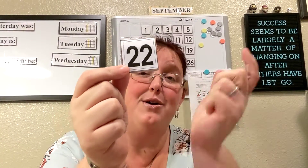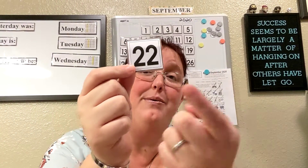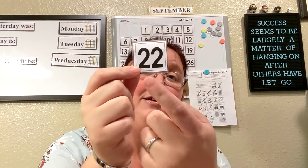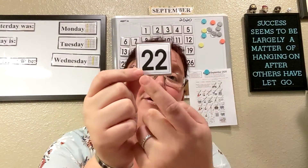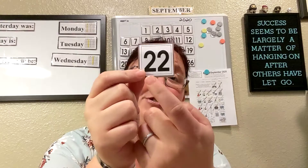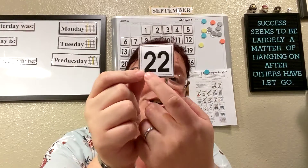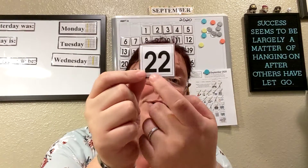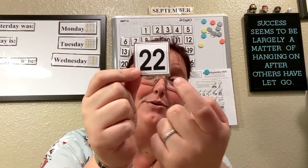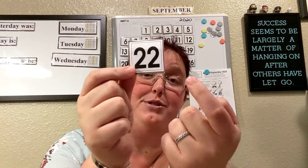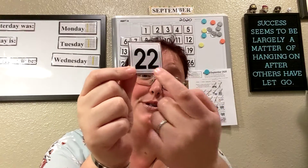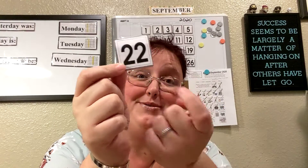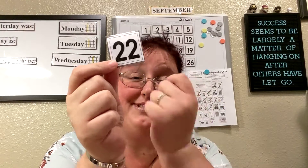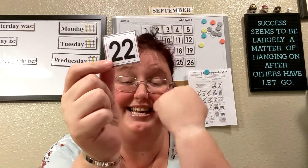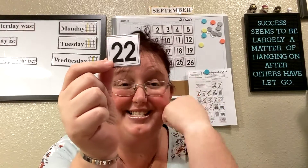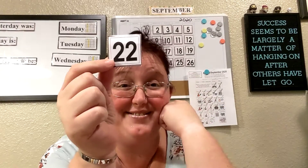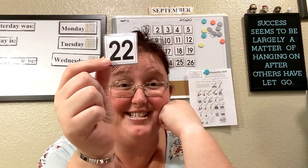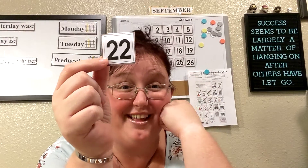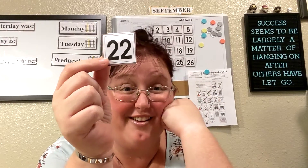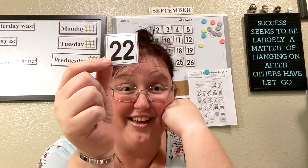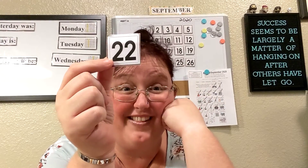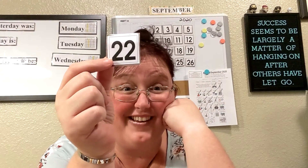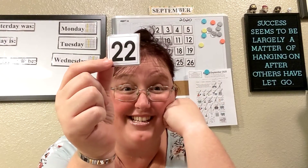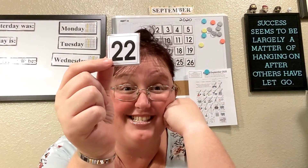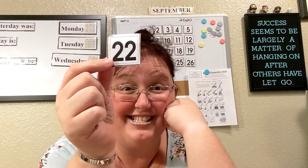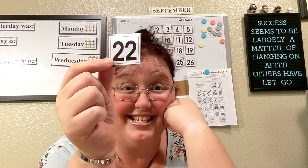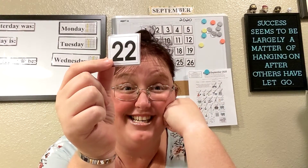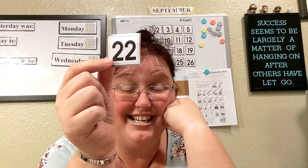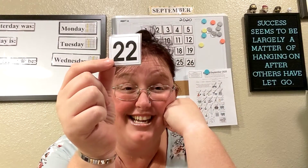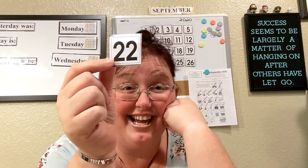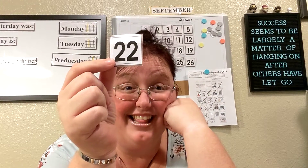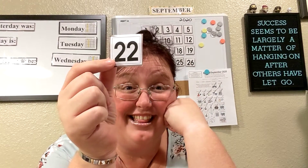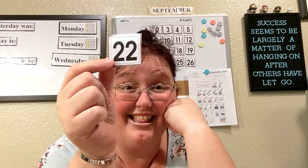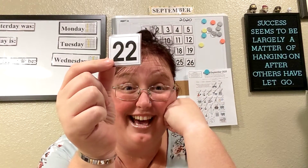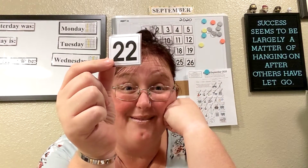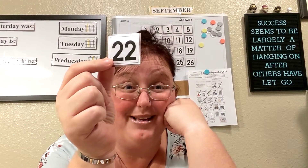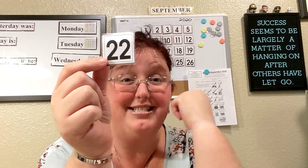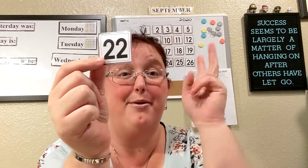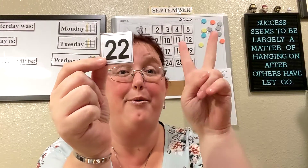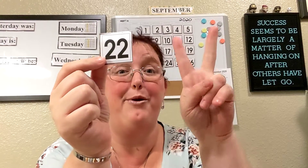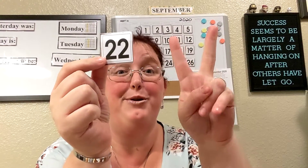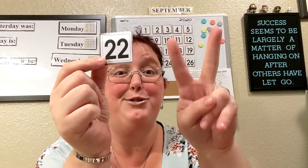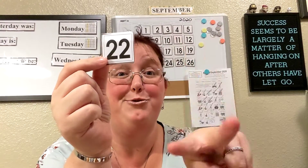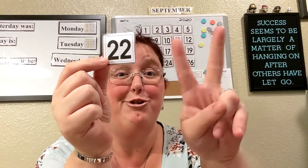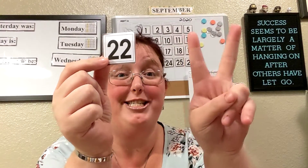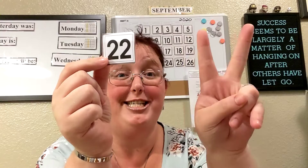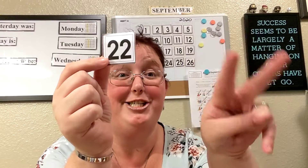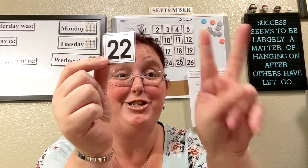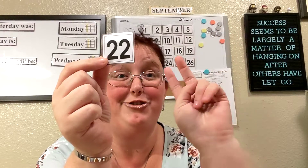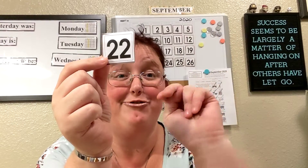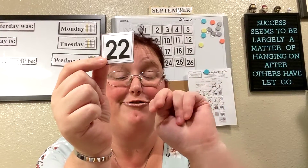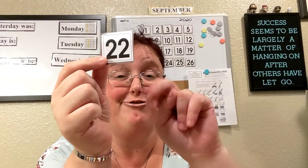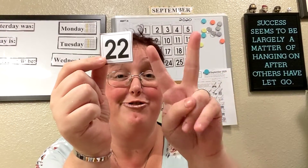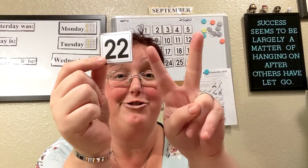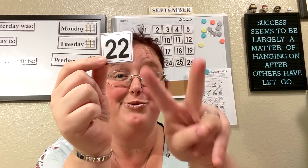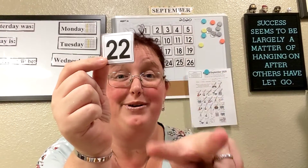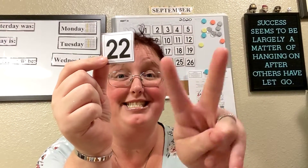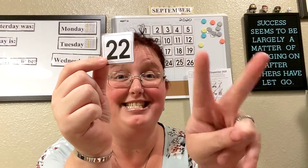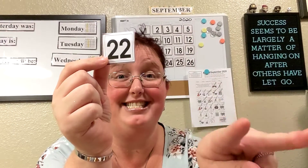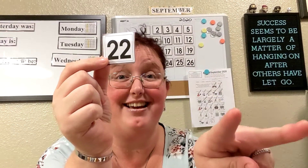When there are two twos next to each other like this, that makes the number 22 or